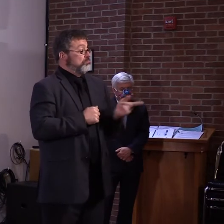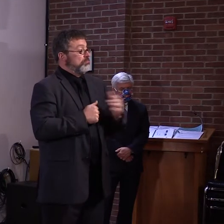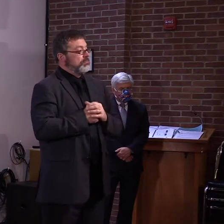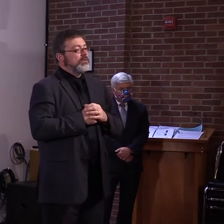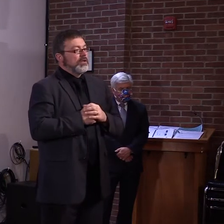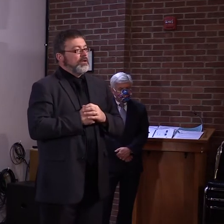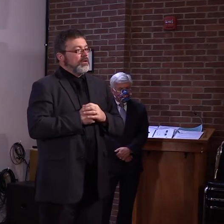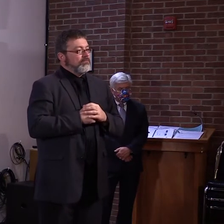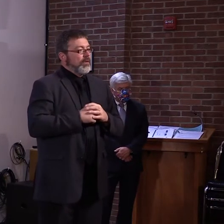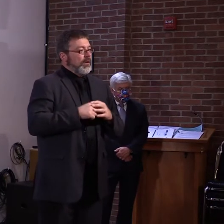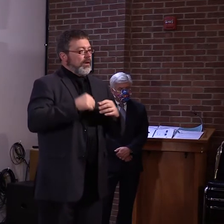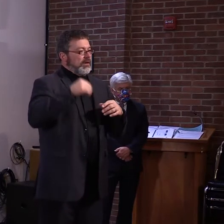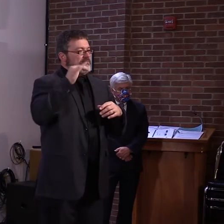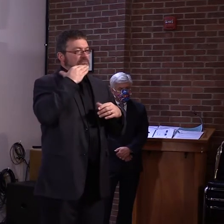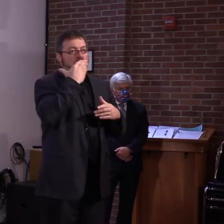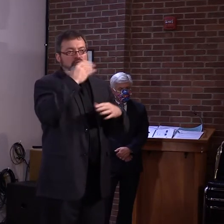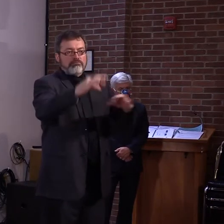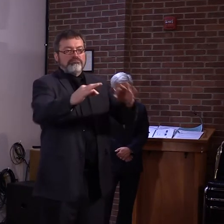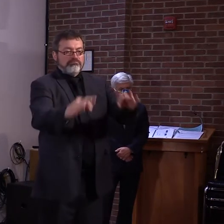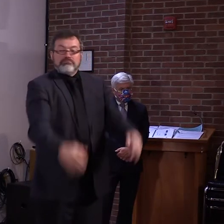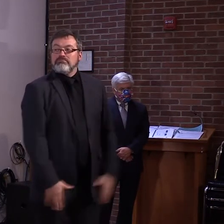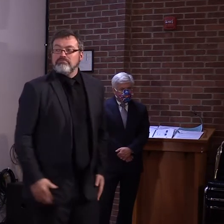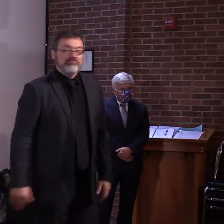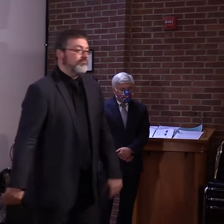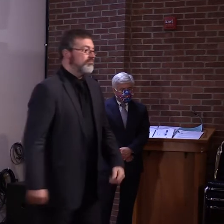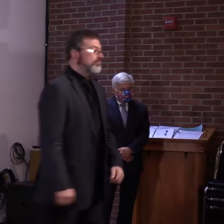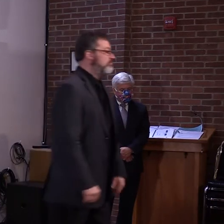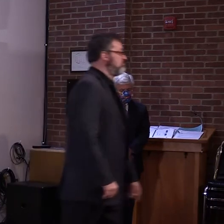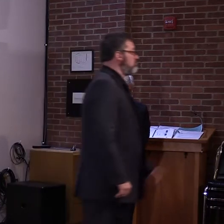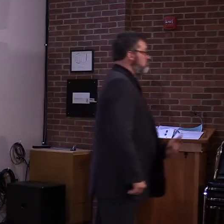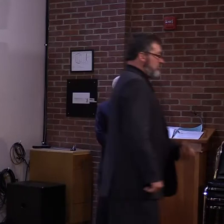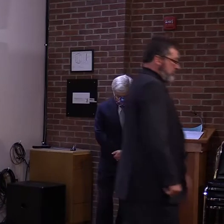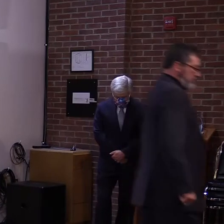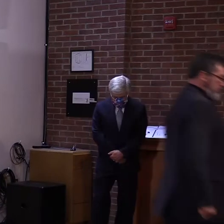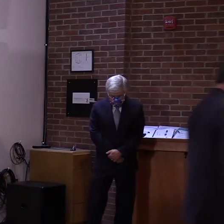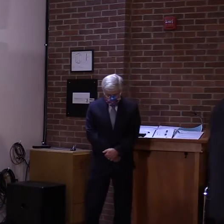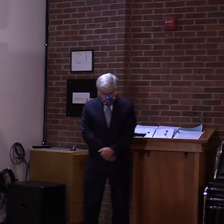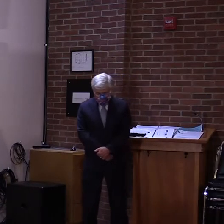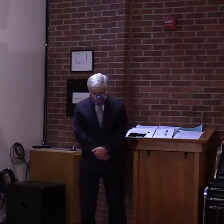thank you very much. Thank you. Tim, Vermont Business Magazine.